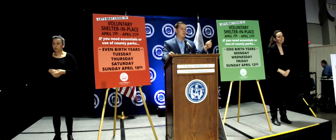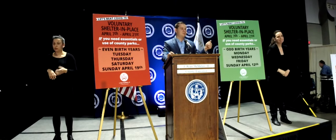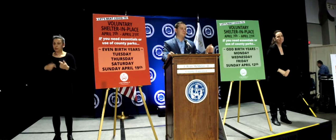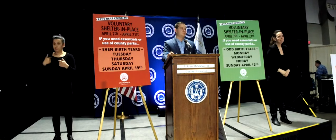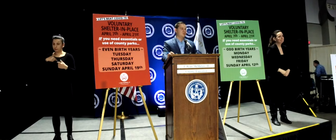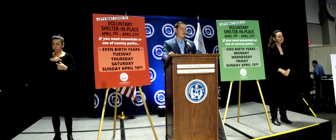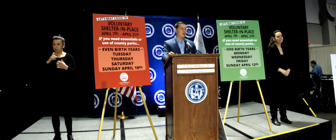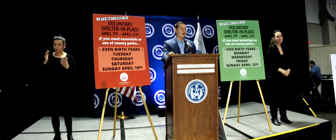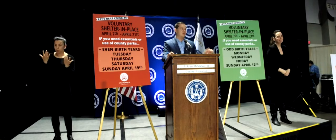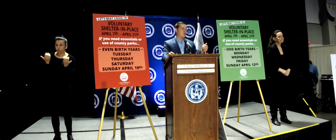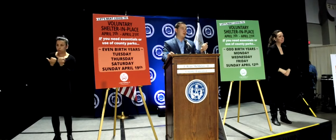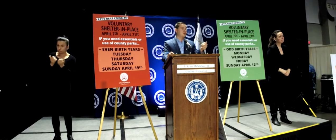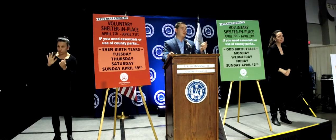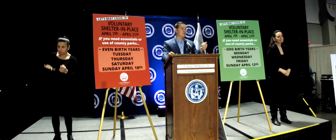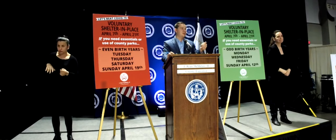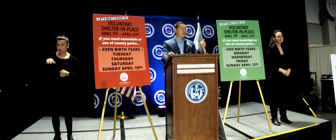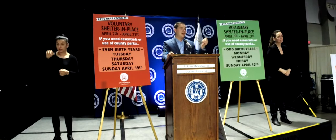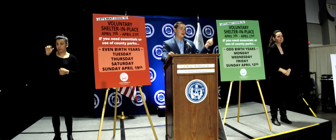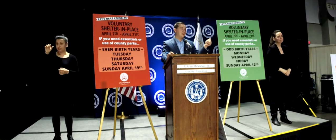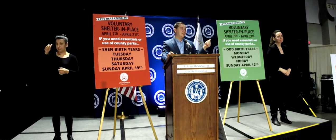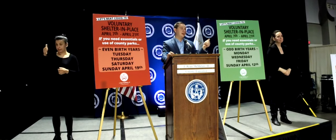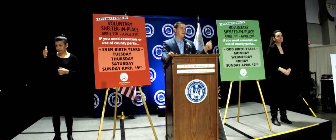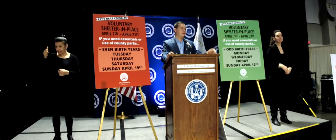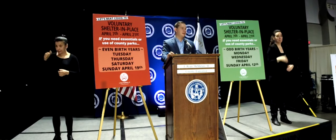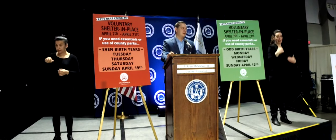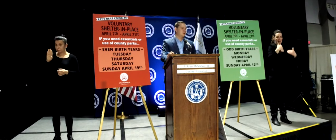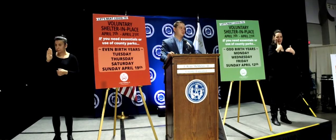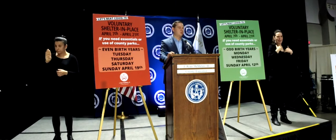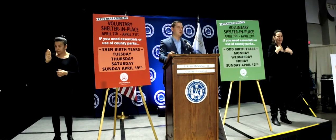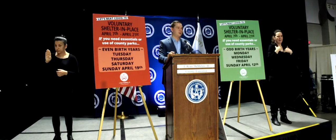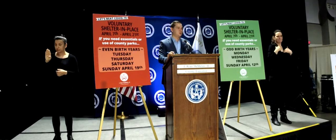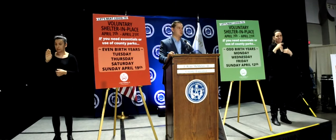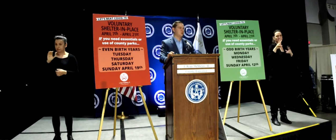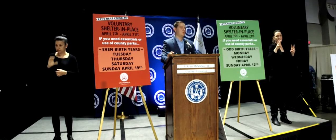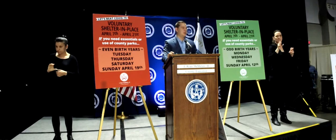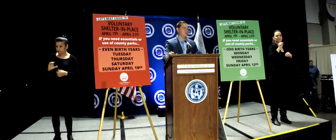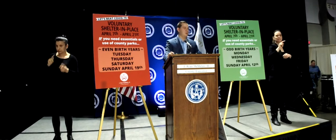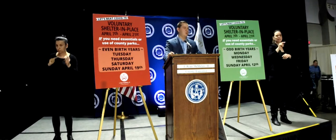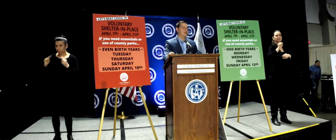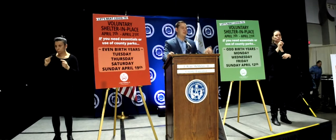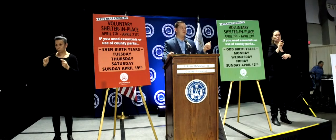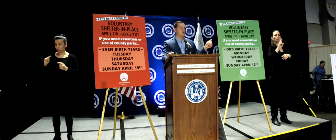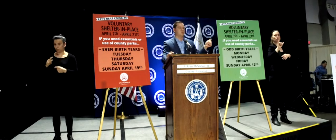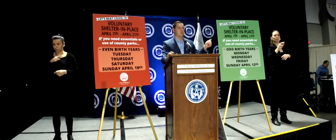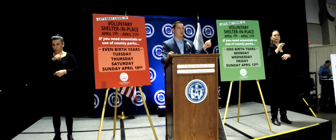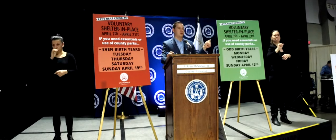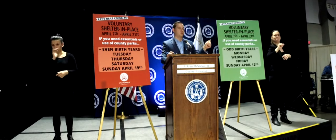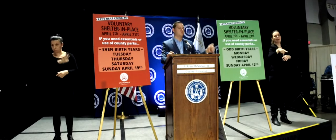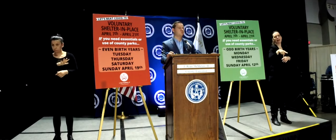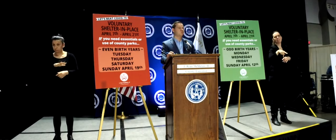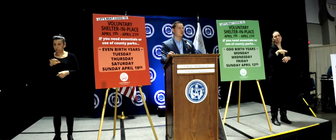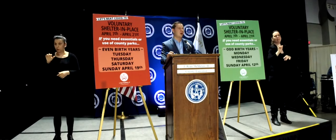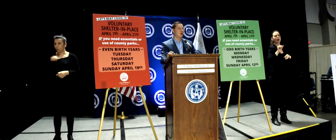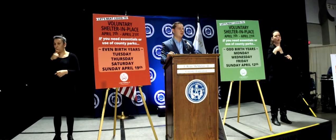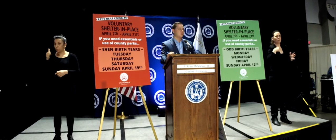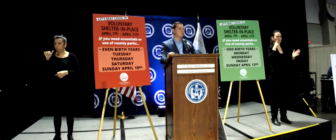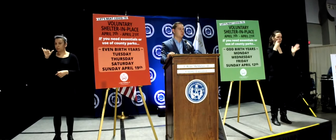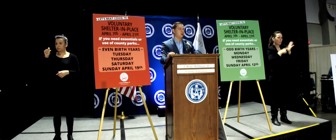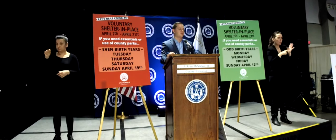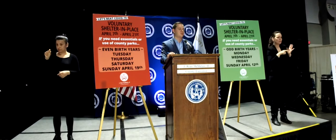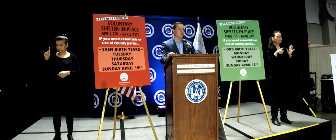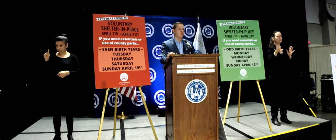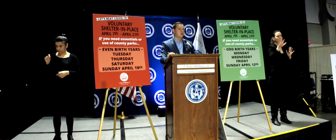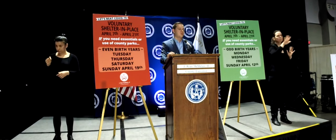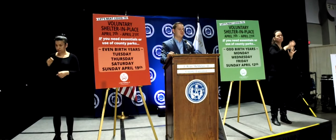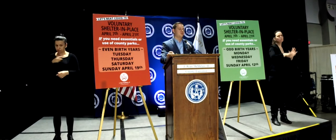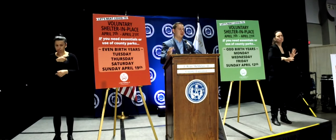sensory mapping anywhere in the country on any date, and those are really interesting. When they really did that for spring breakers during the spring